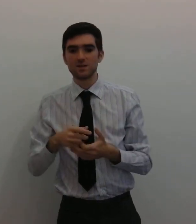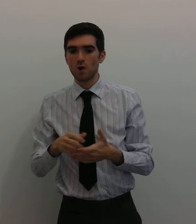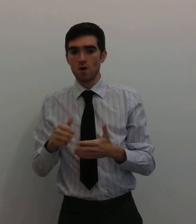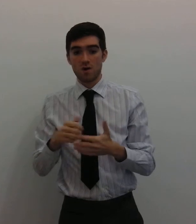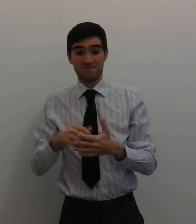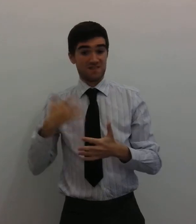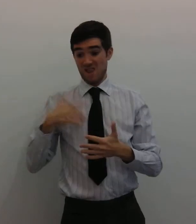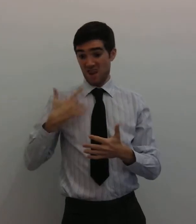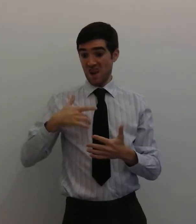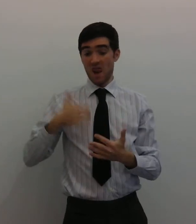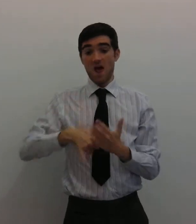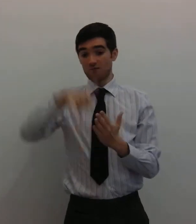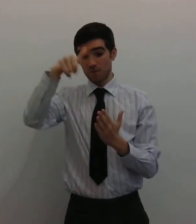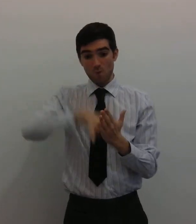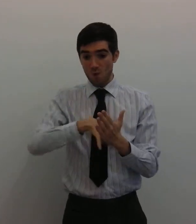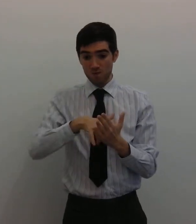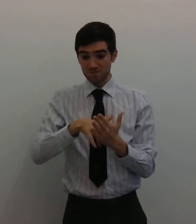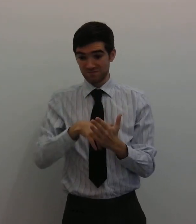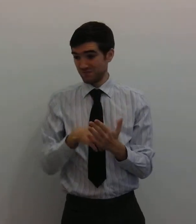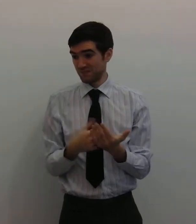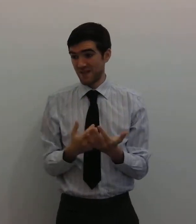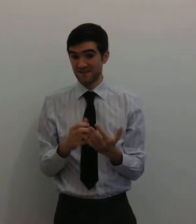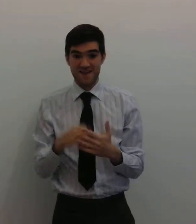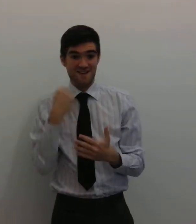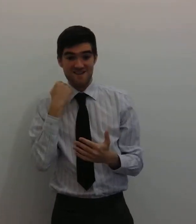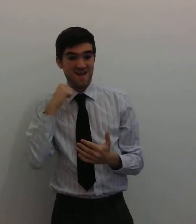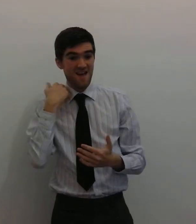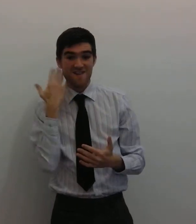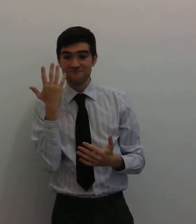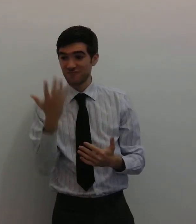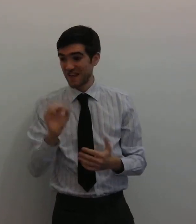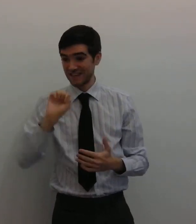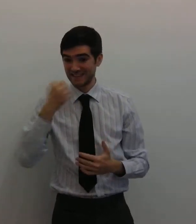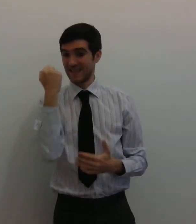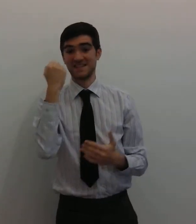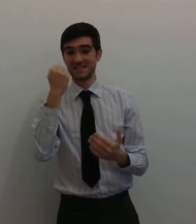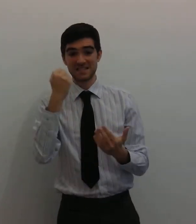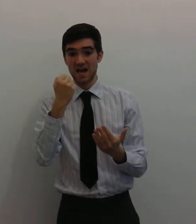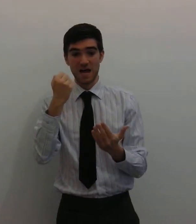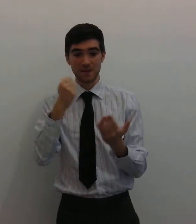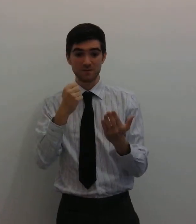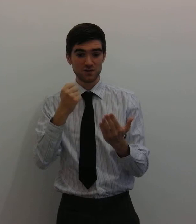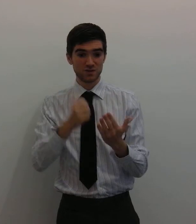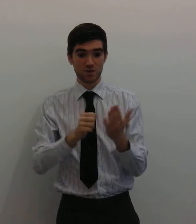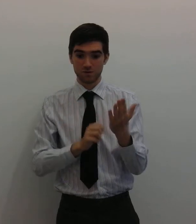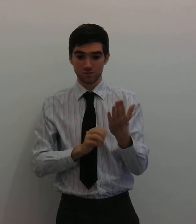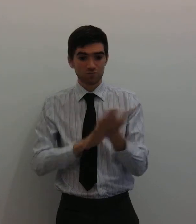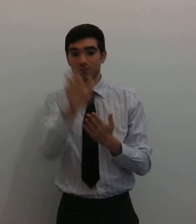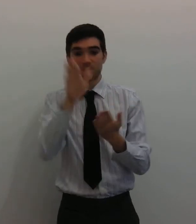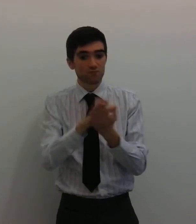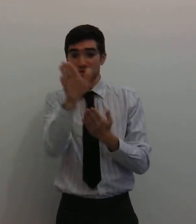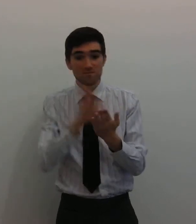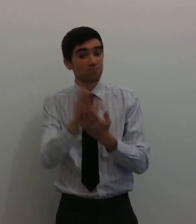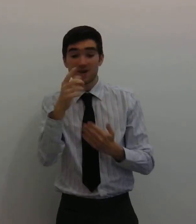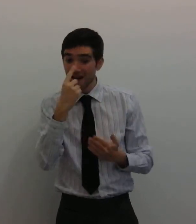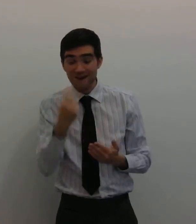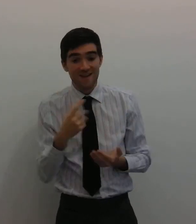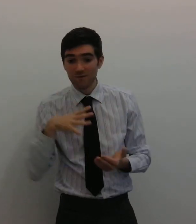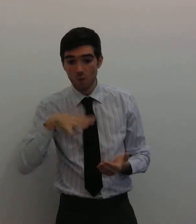it 10 times a day if you want, and then the cost will be exact as to what you've racked up